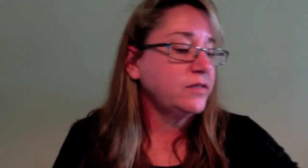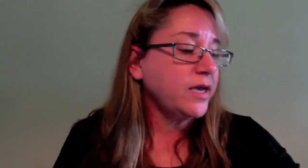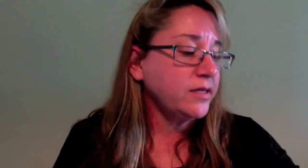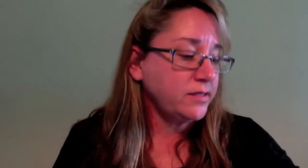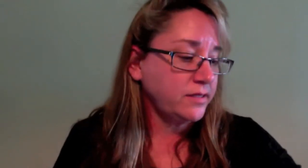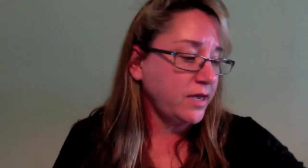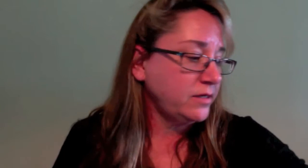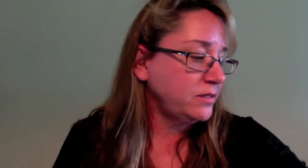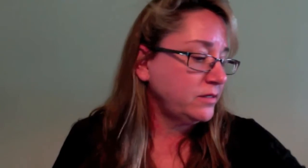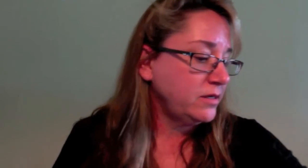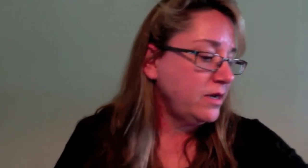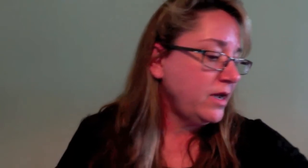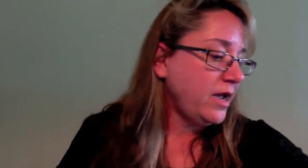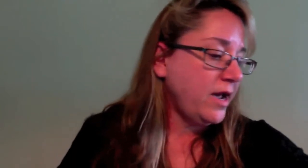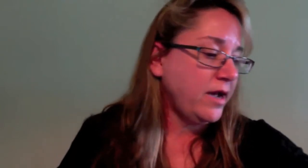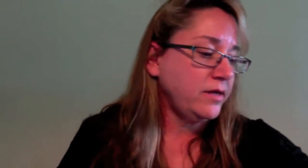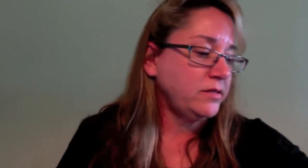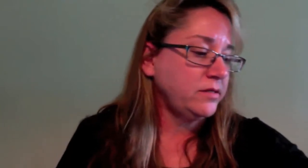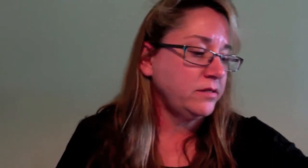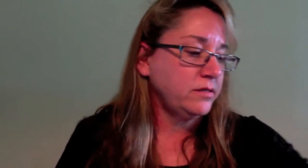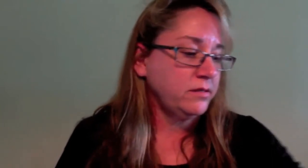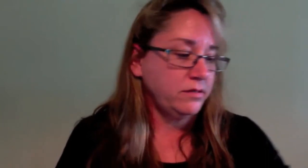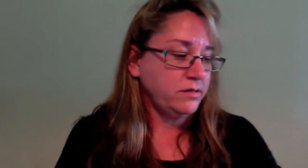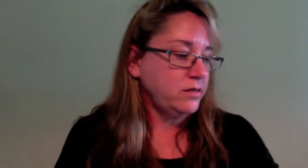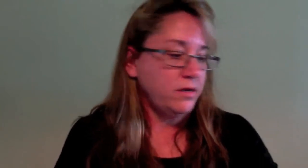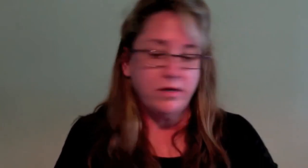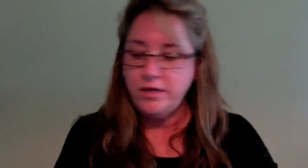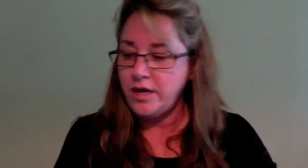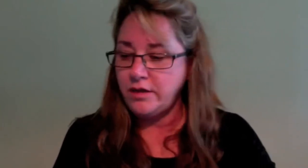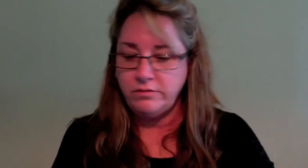second set has